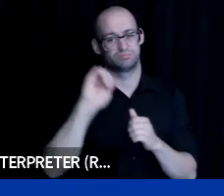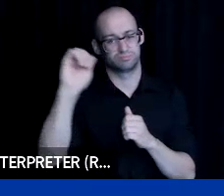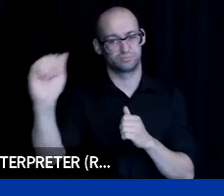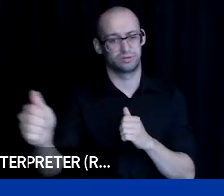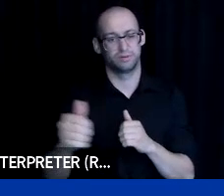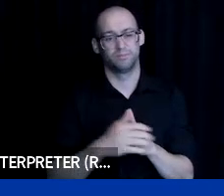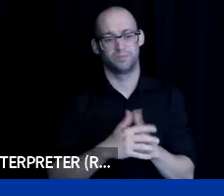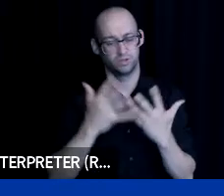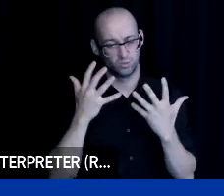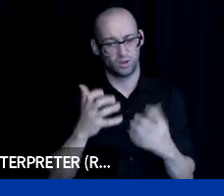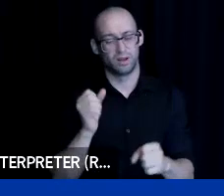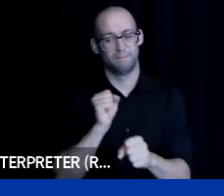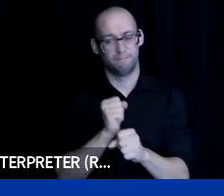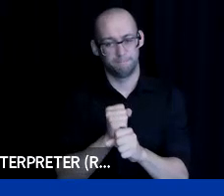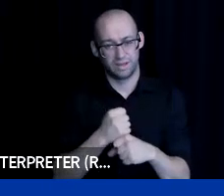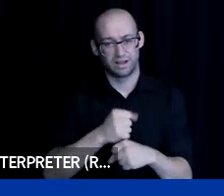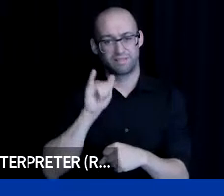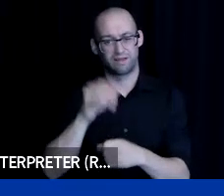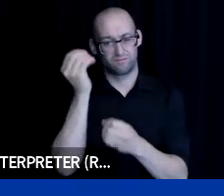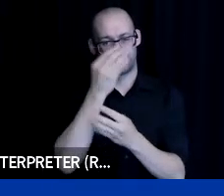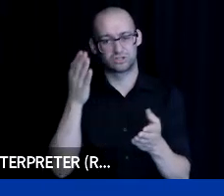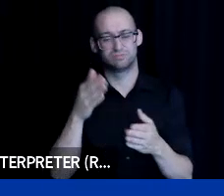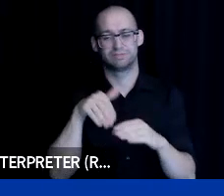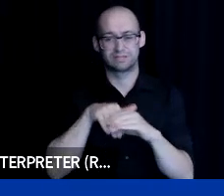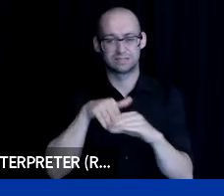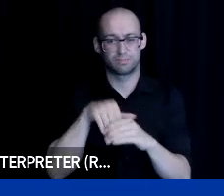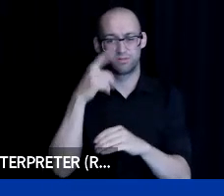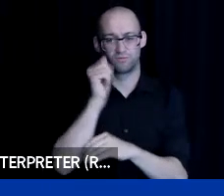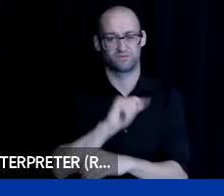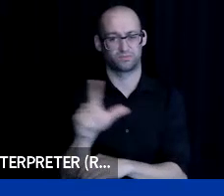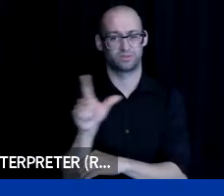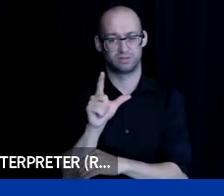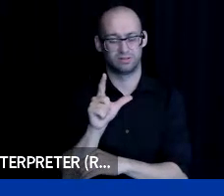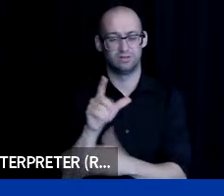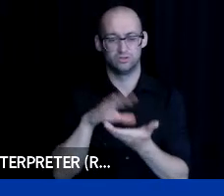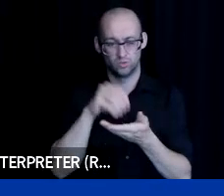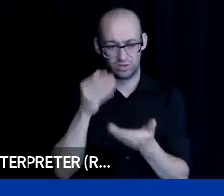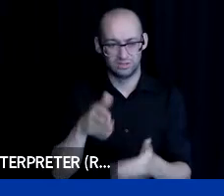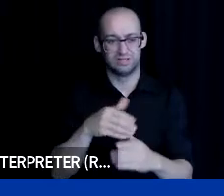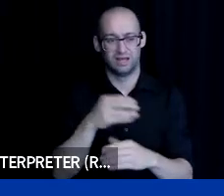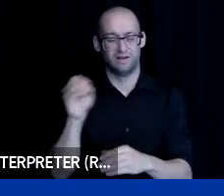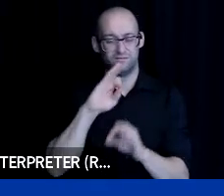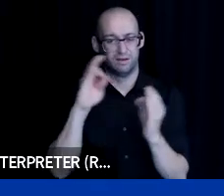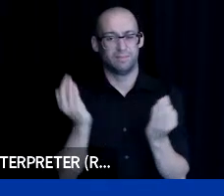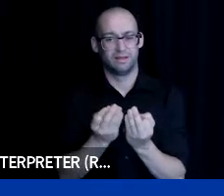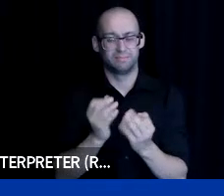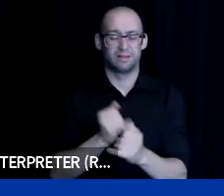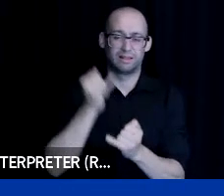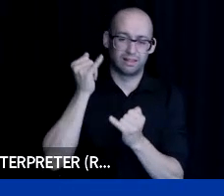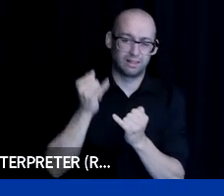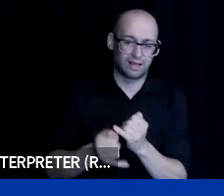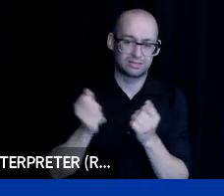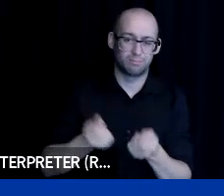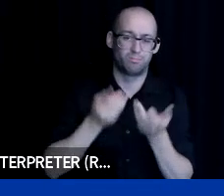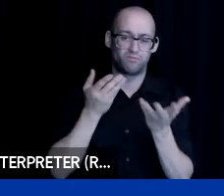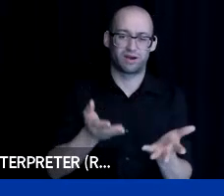and creating awareness about the programs that are out there and available to students and families. And then lastly, providing